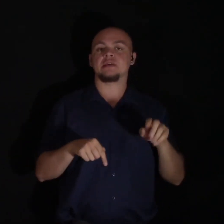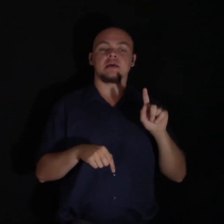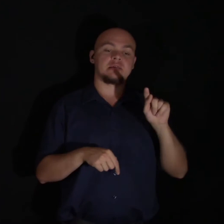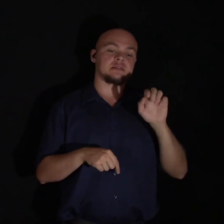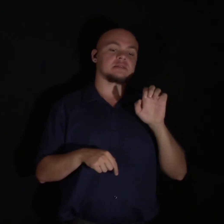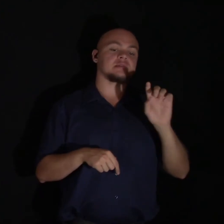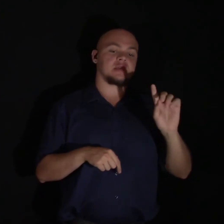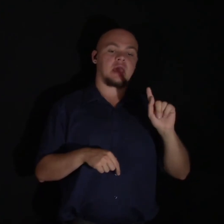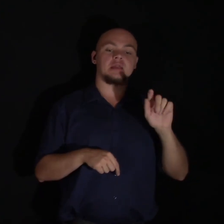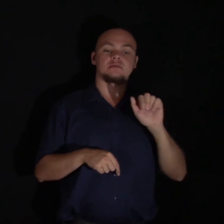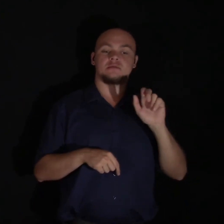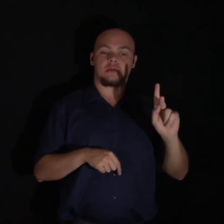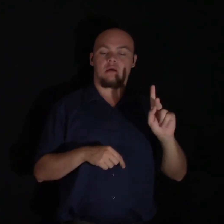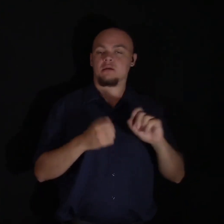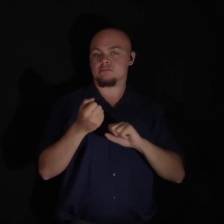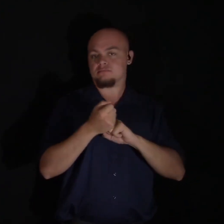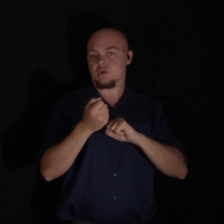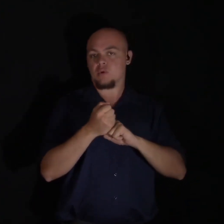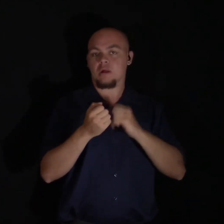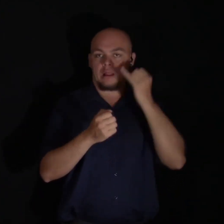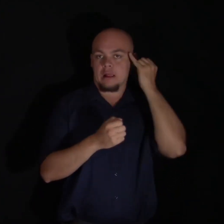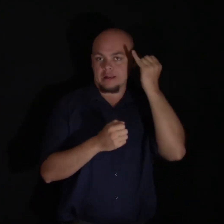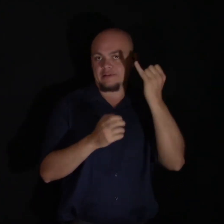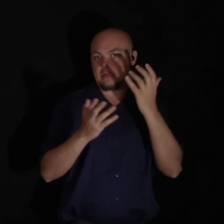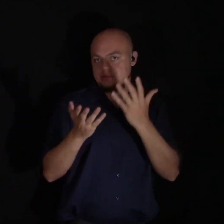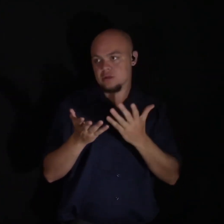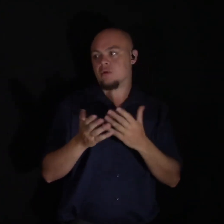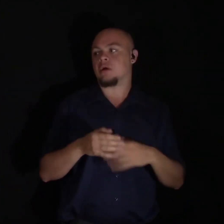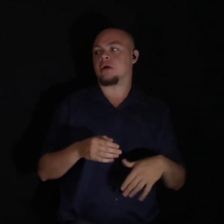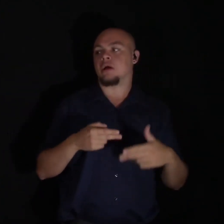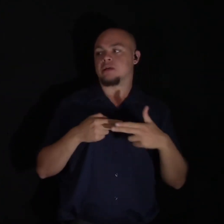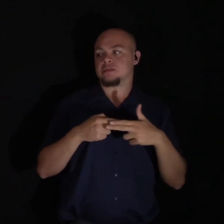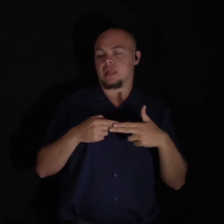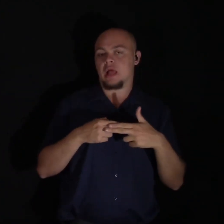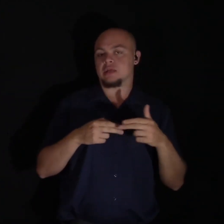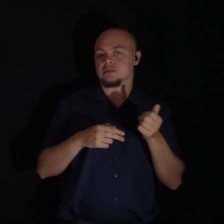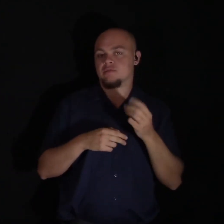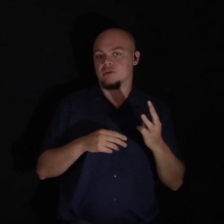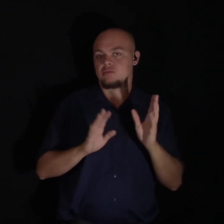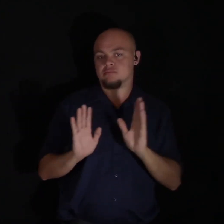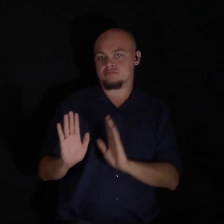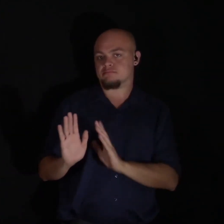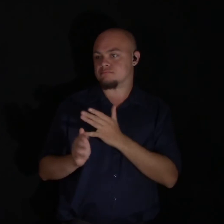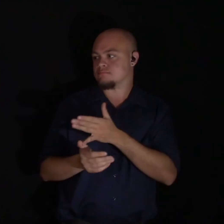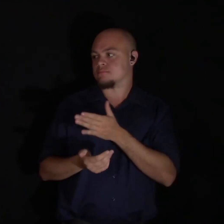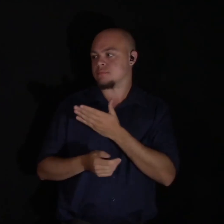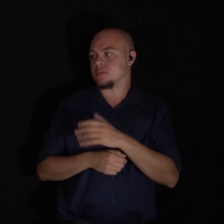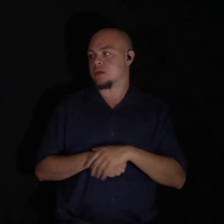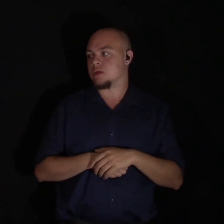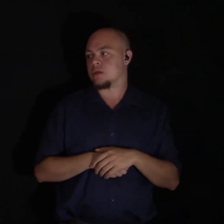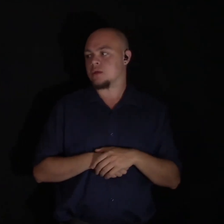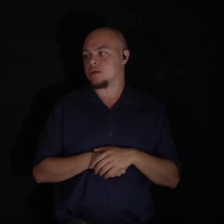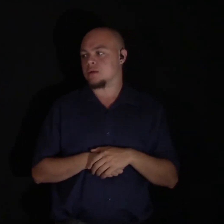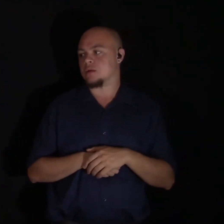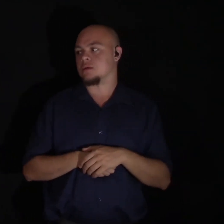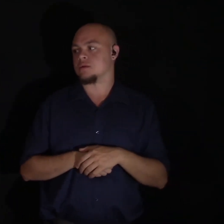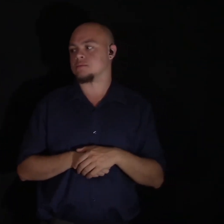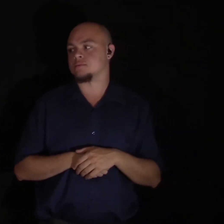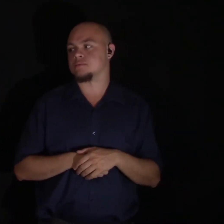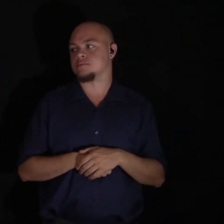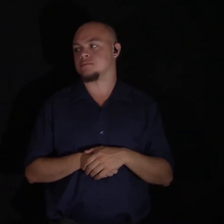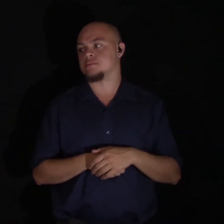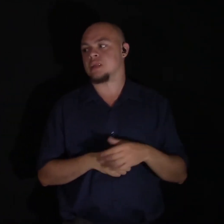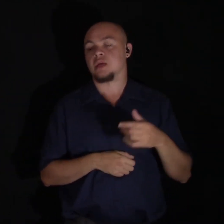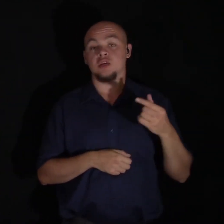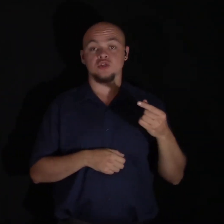see information to back up ideas, so if you'll bear with me for a few slides, we'll get back to the pretty pictures. All right, so this is the